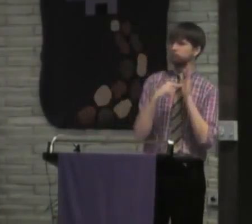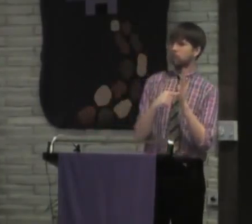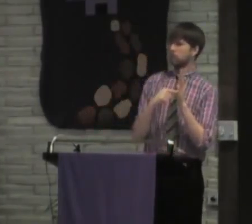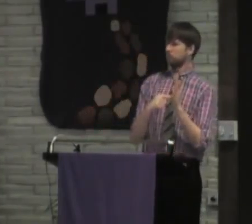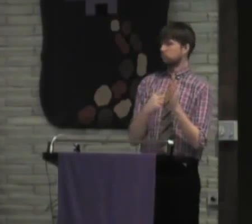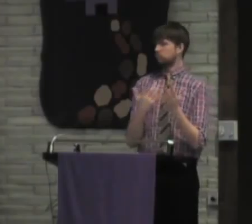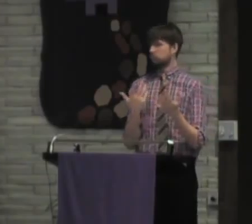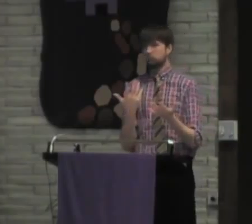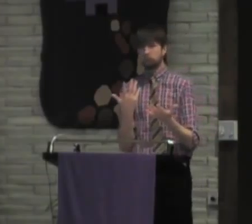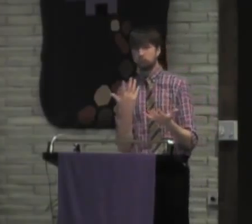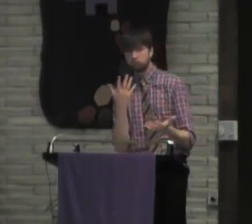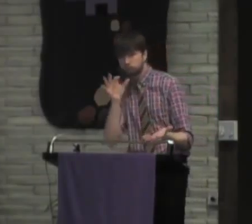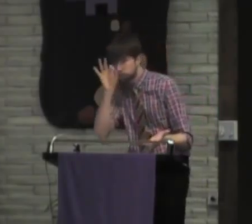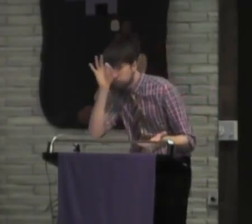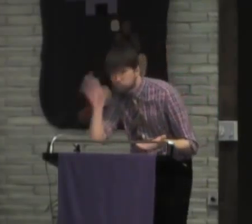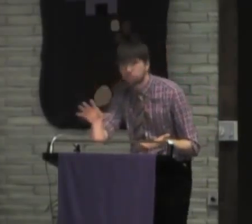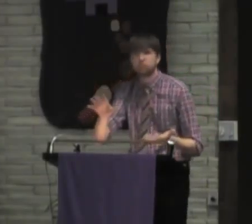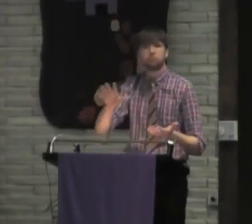not, but it's an example.